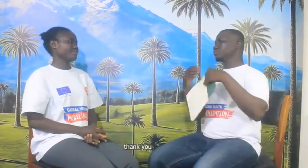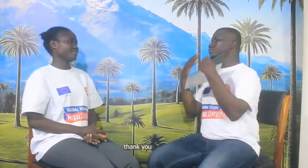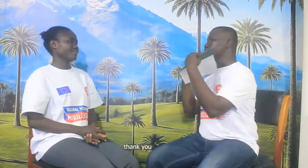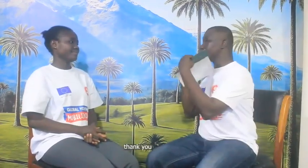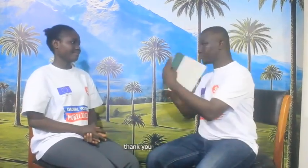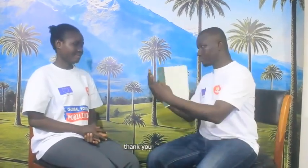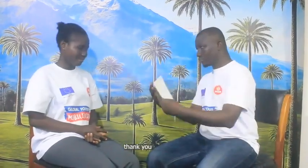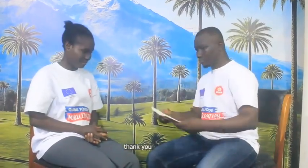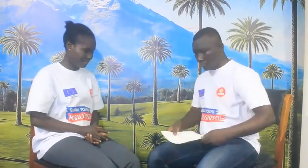Thank you.